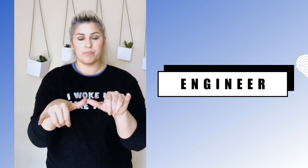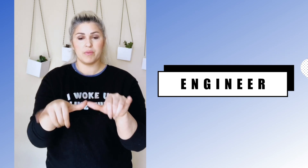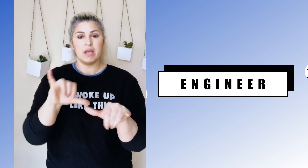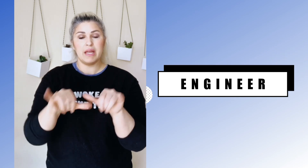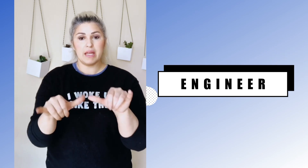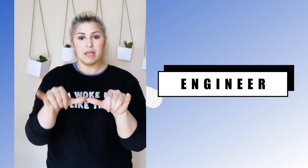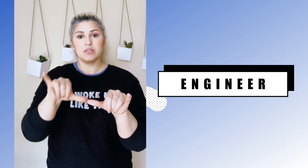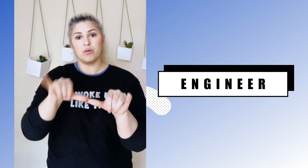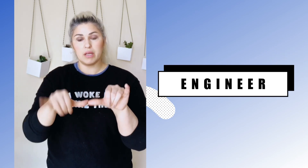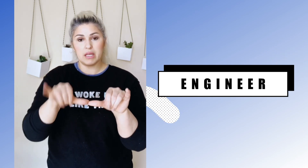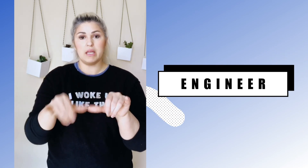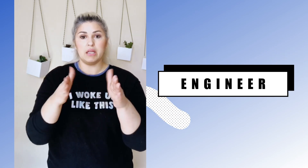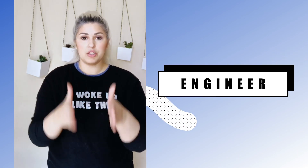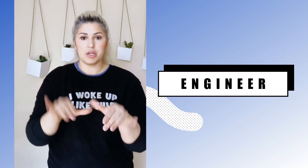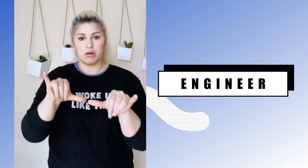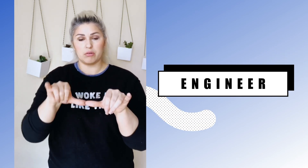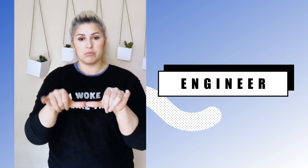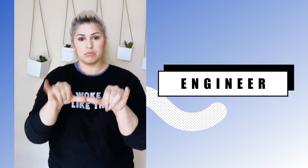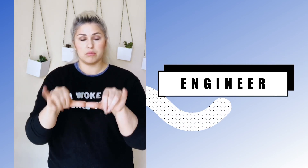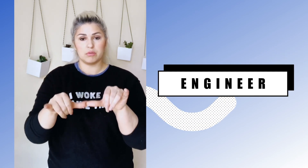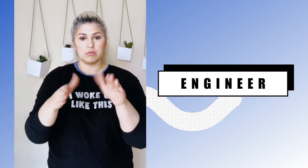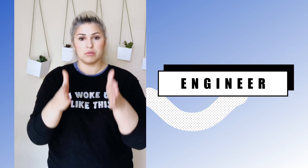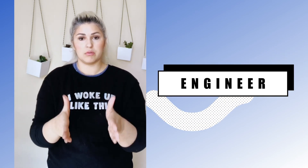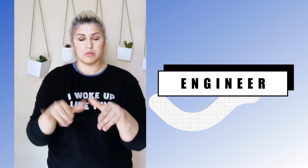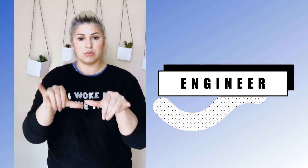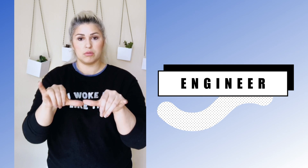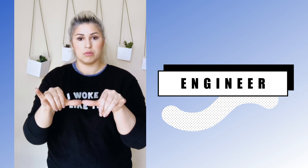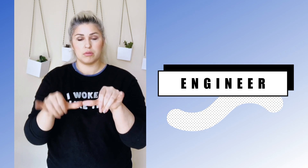engineer. So engineer.